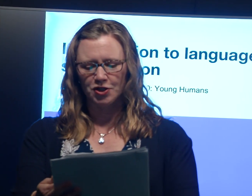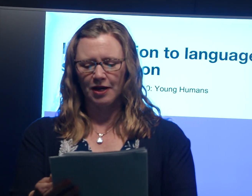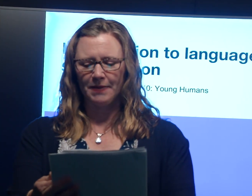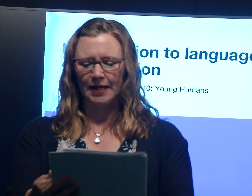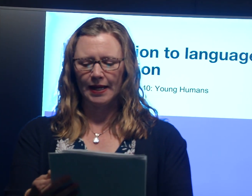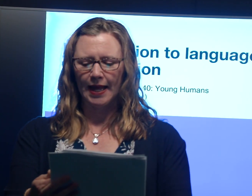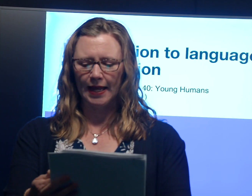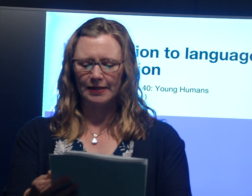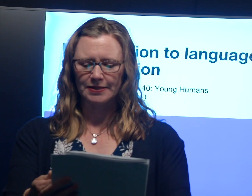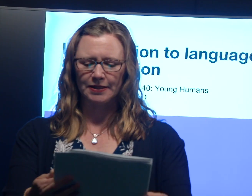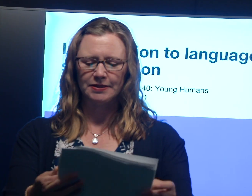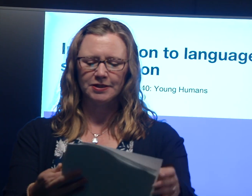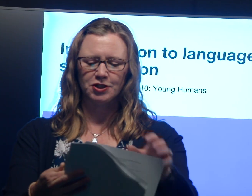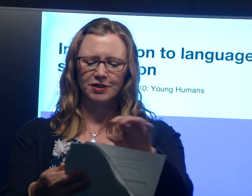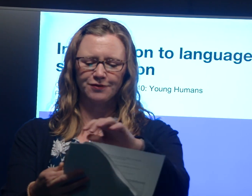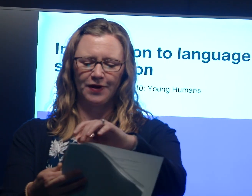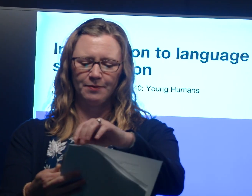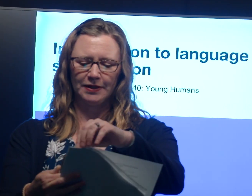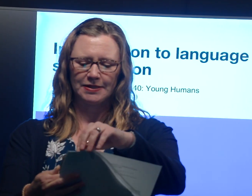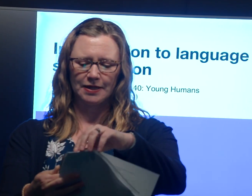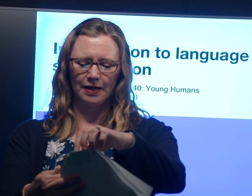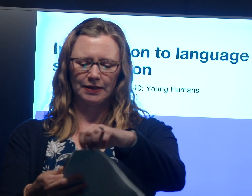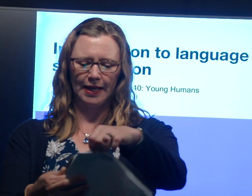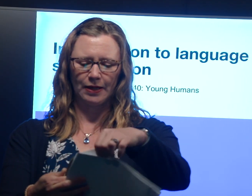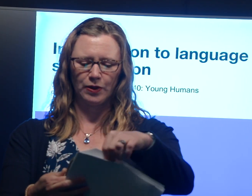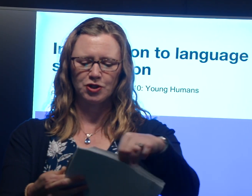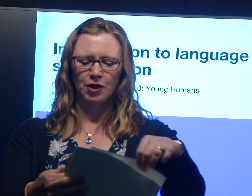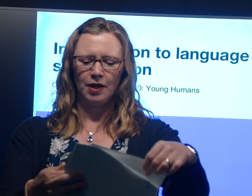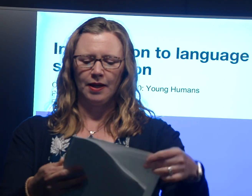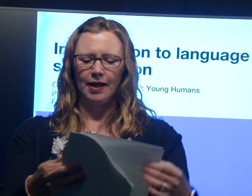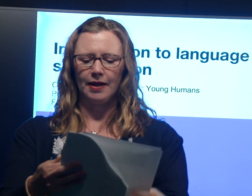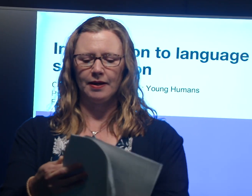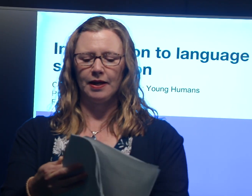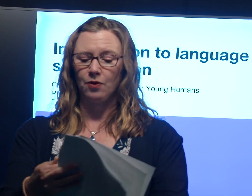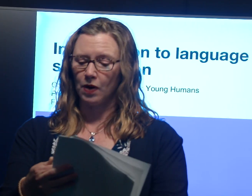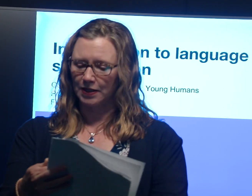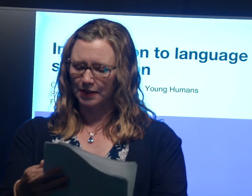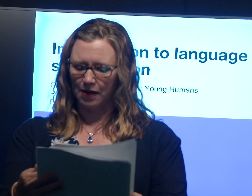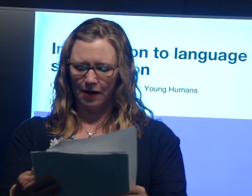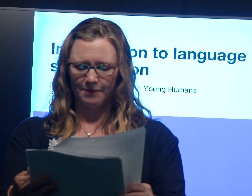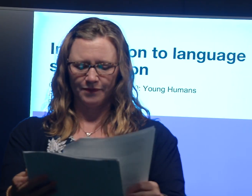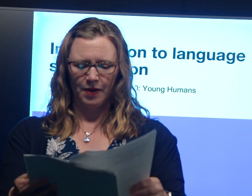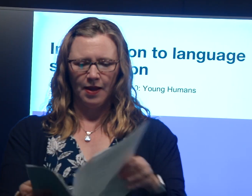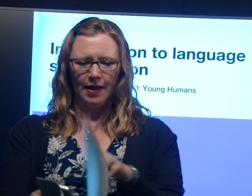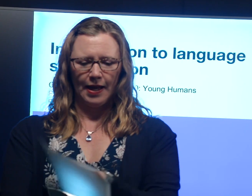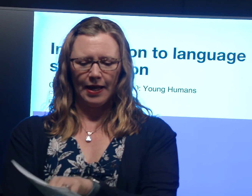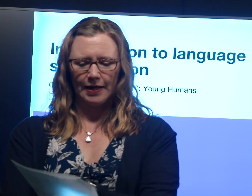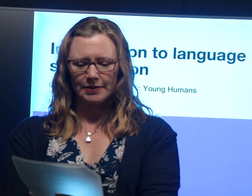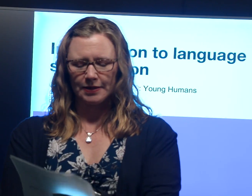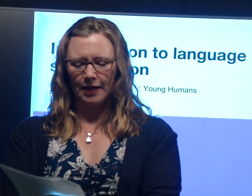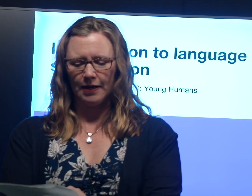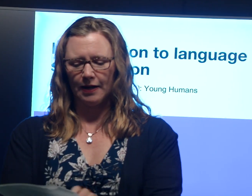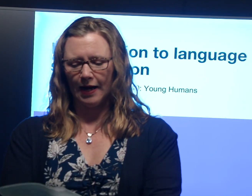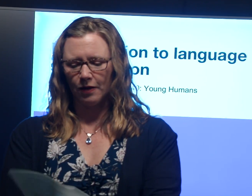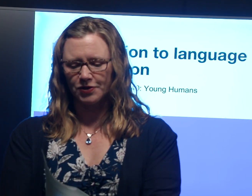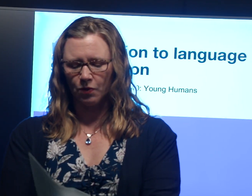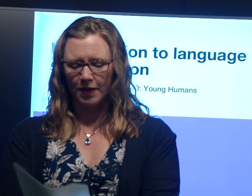and making hands, an indigenous family signed language in Oaxaca. And I also wanted